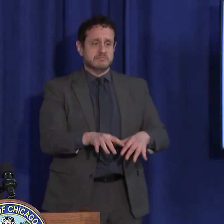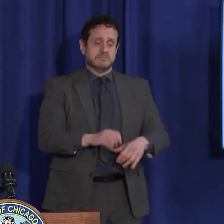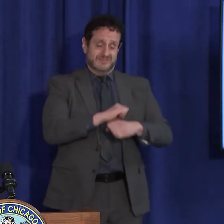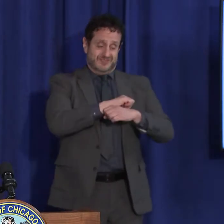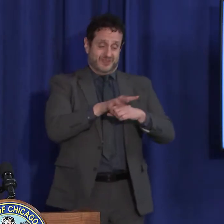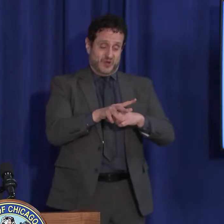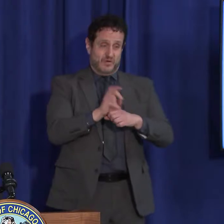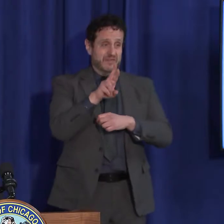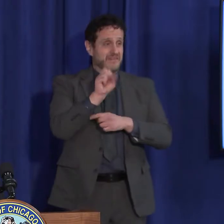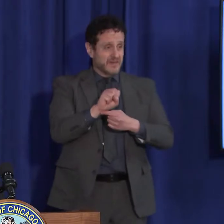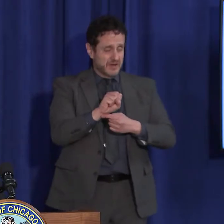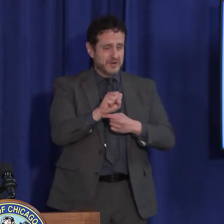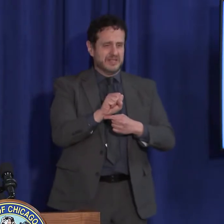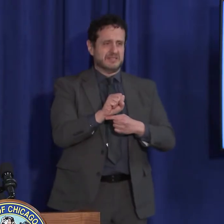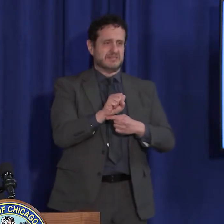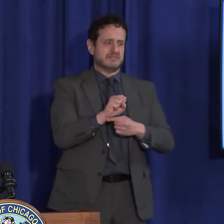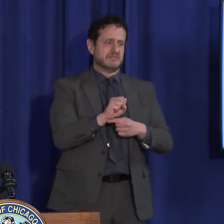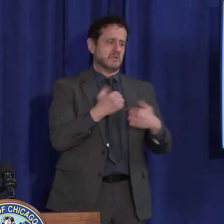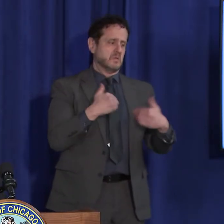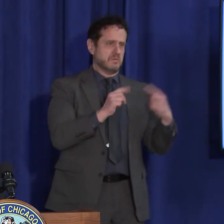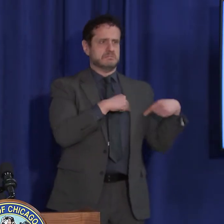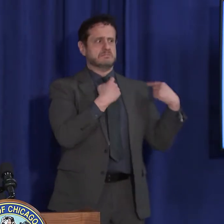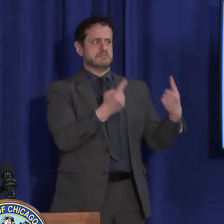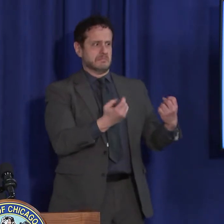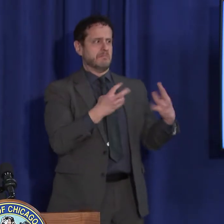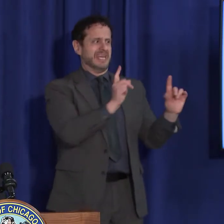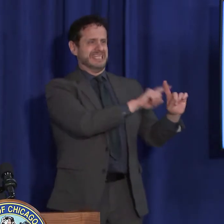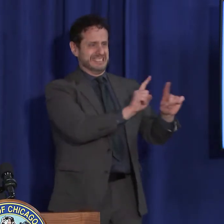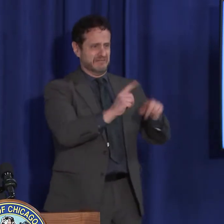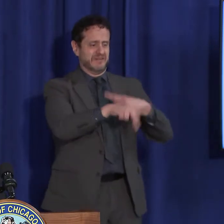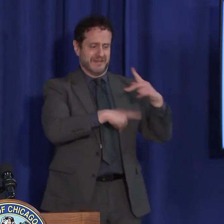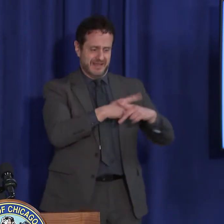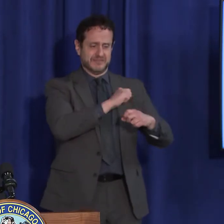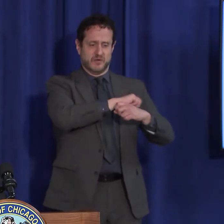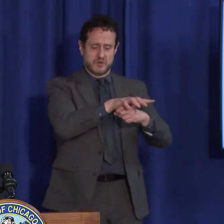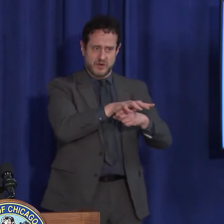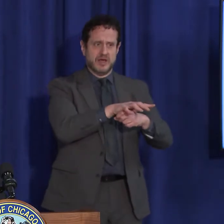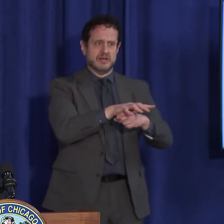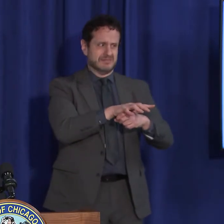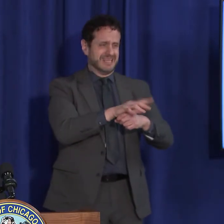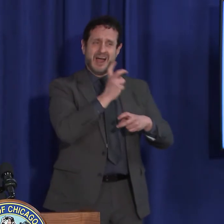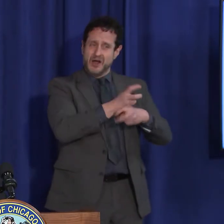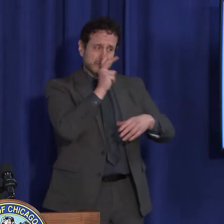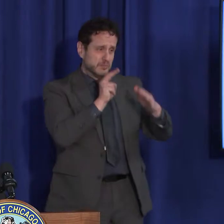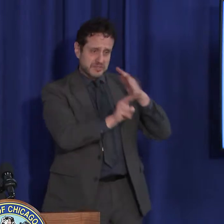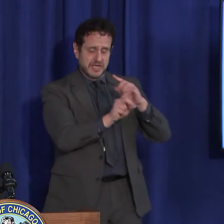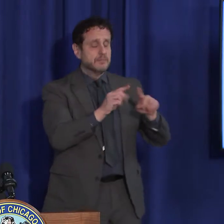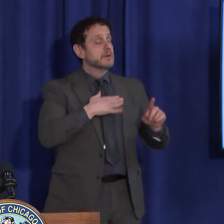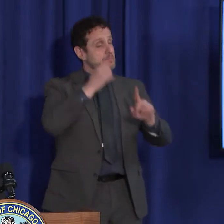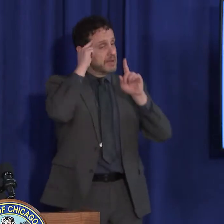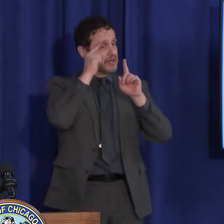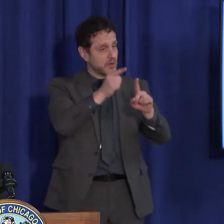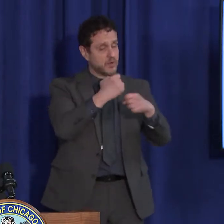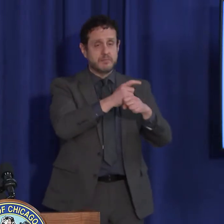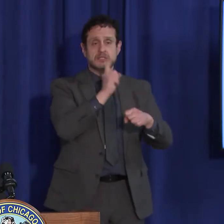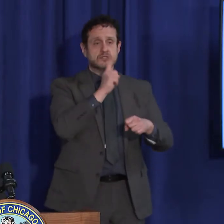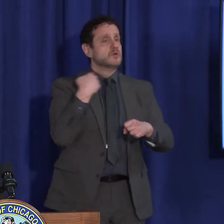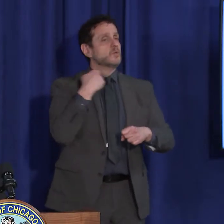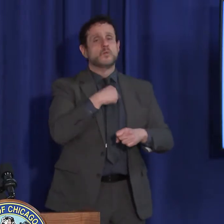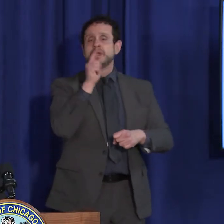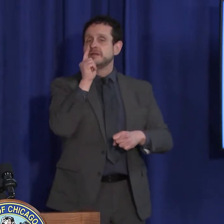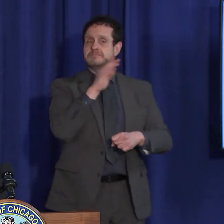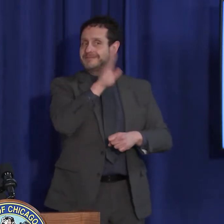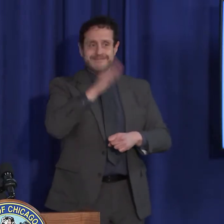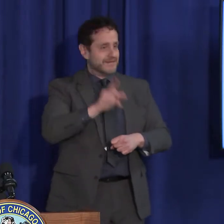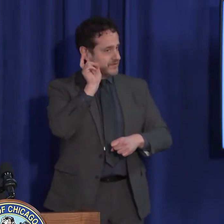virus and the variants have been unpredictable, as I've stated before, my goal is to make sure that we never have to shut